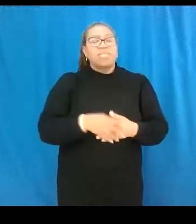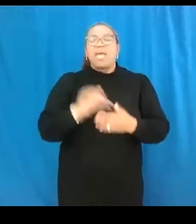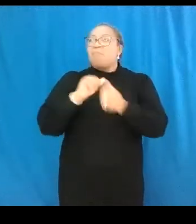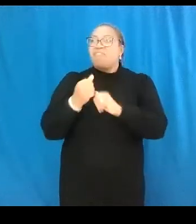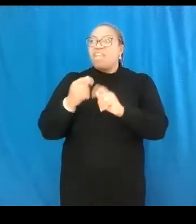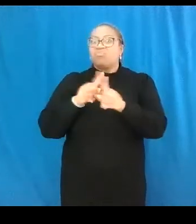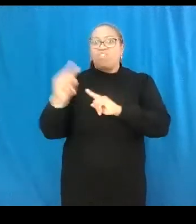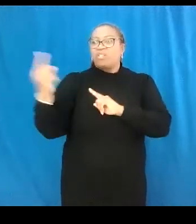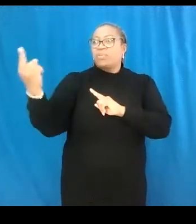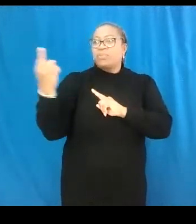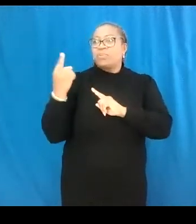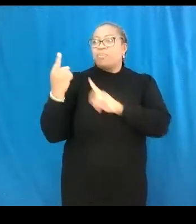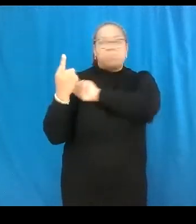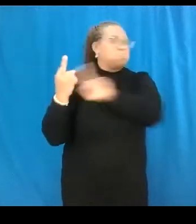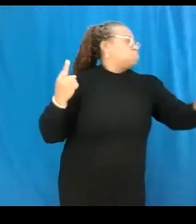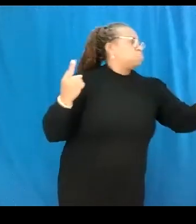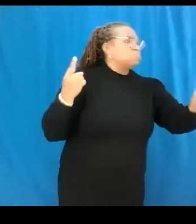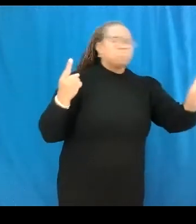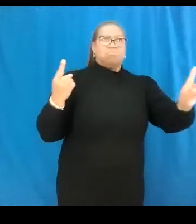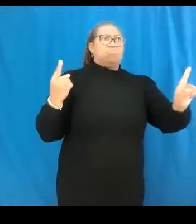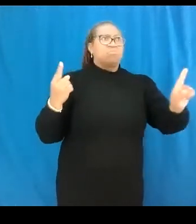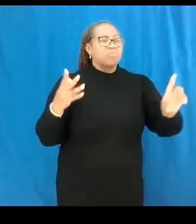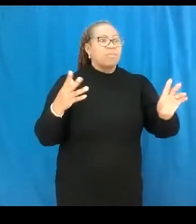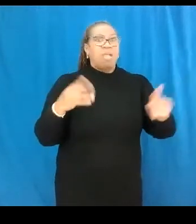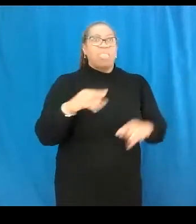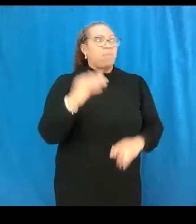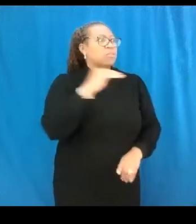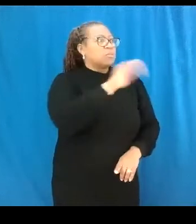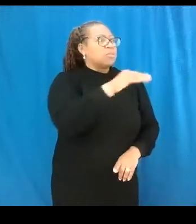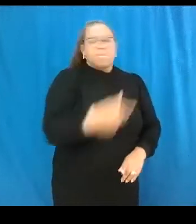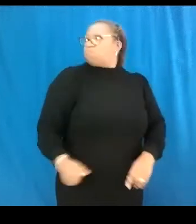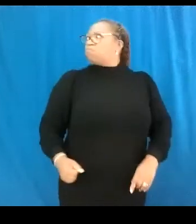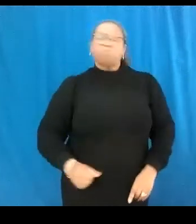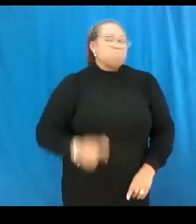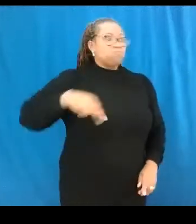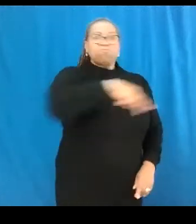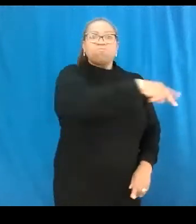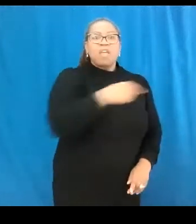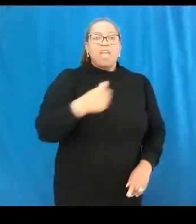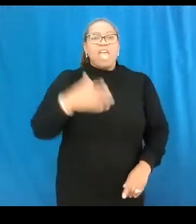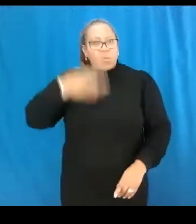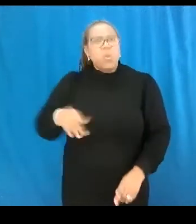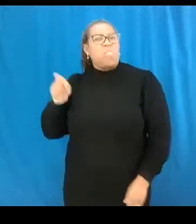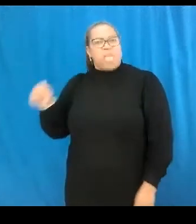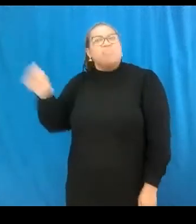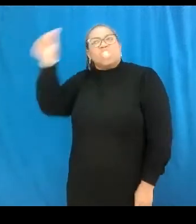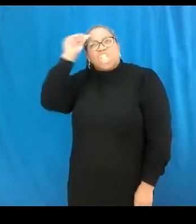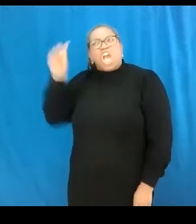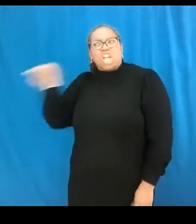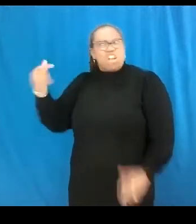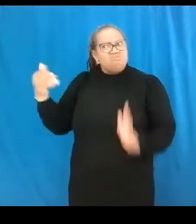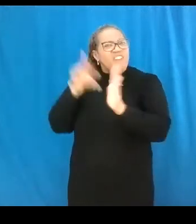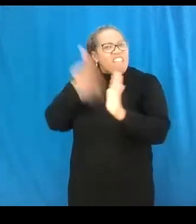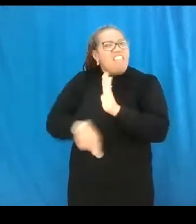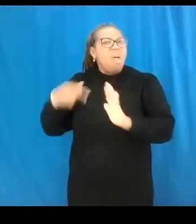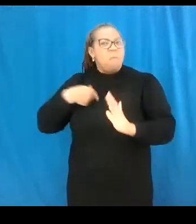a game of duck, duck, goose, because I wanted them to know that they can't get away with coming late to my birthday and